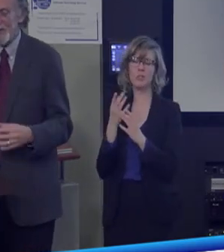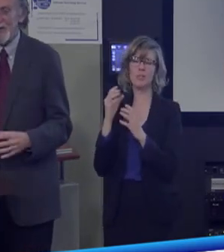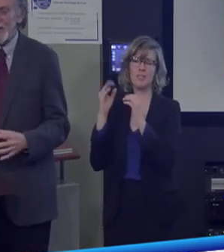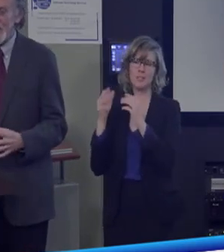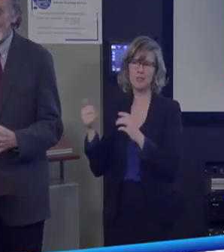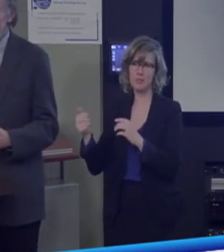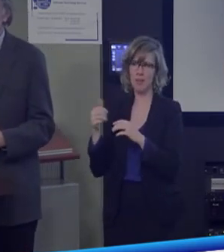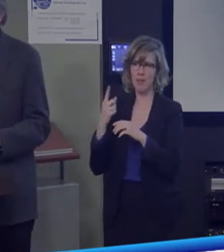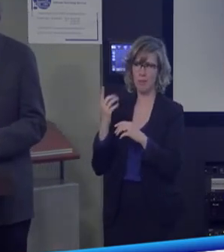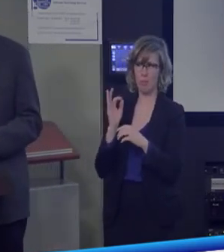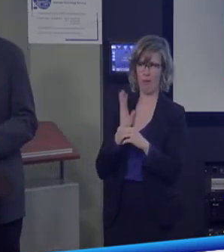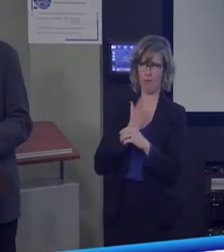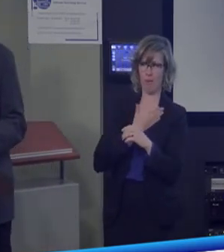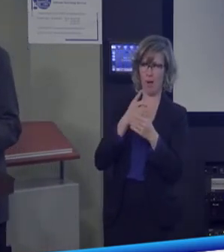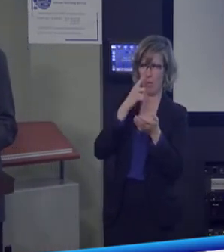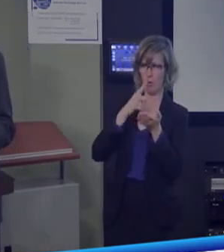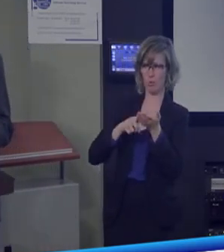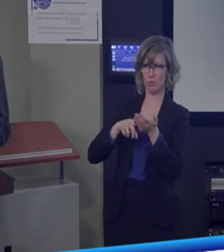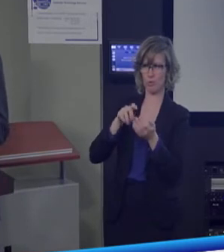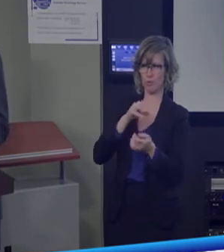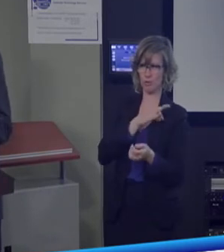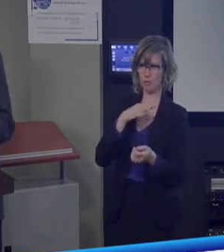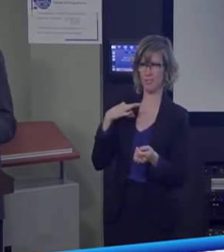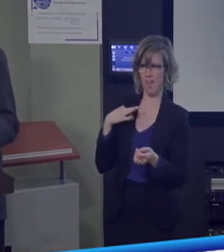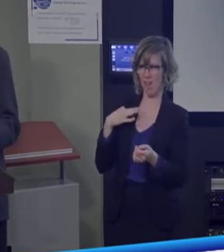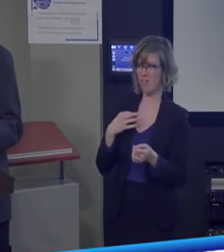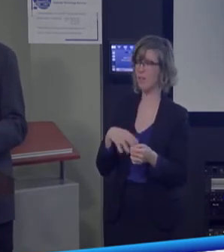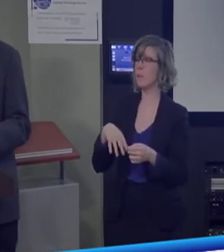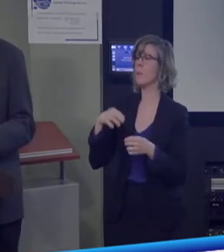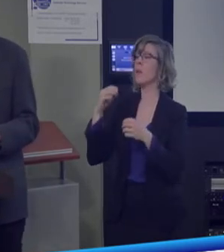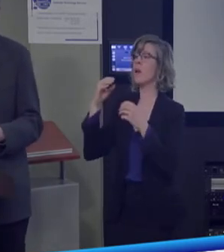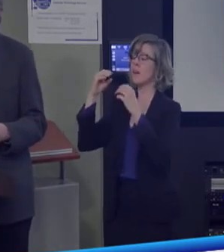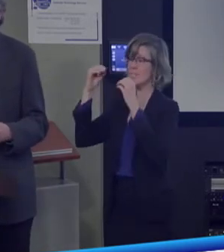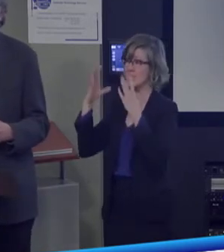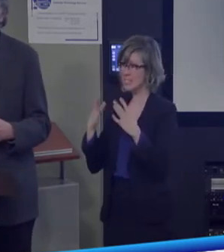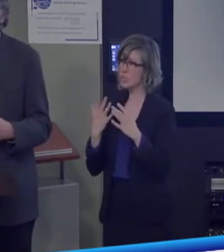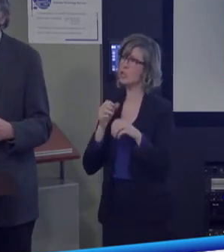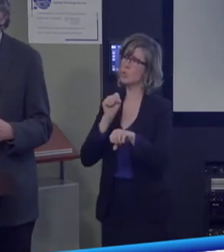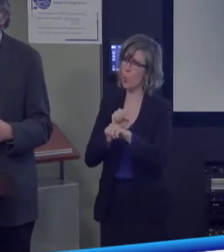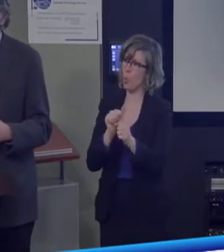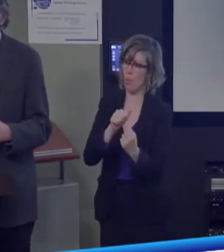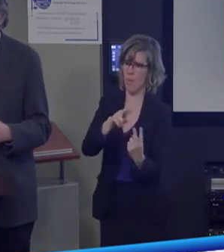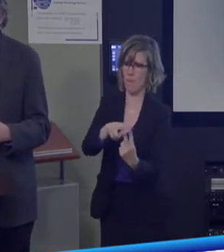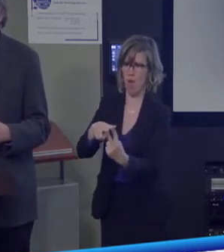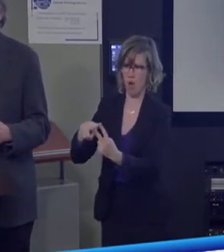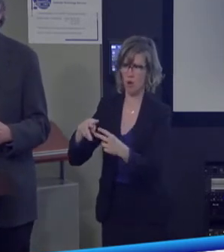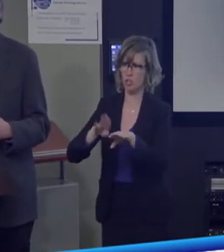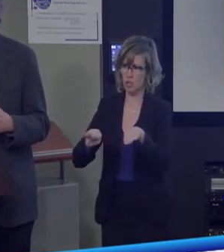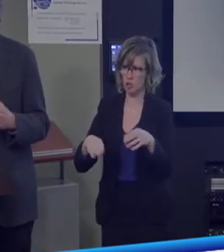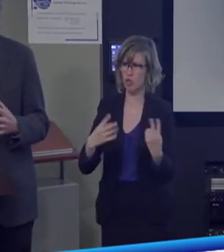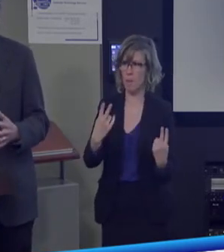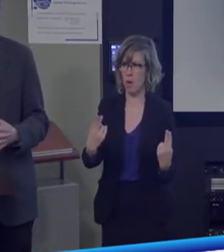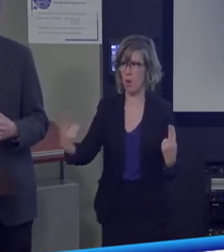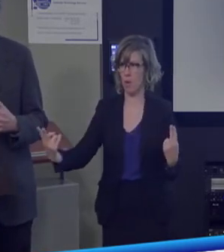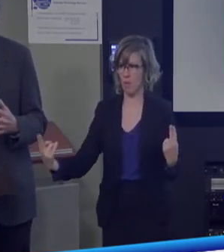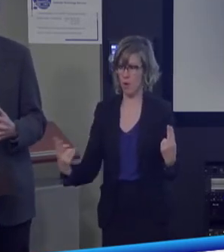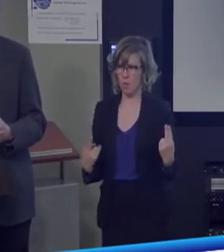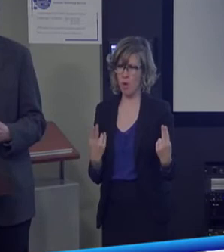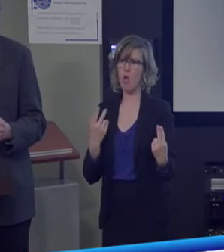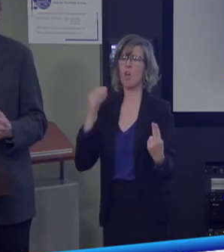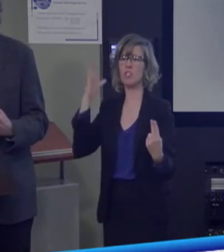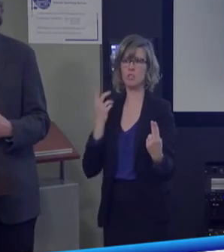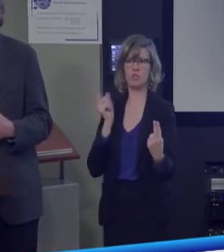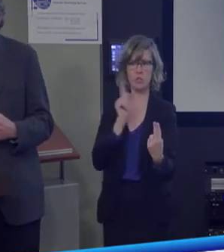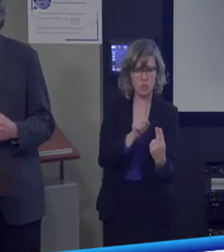staff. He's going around the classroom working with dyads of children. He's doing a lot of ad hoc